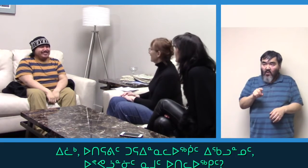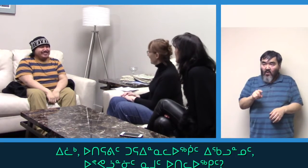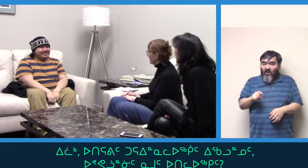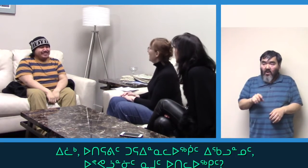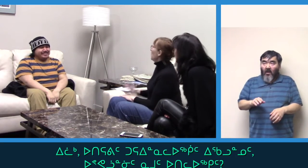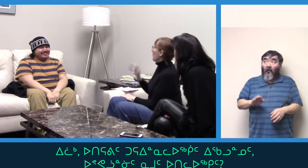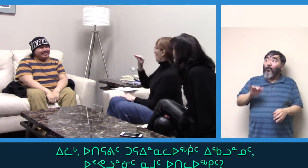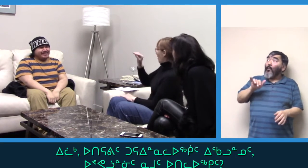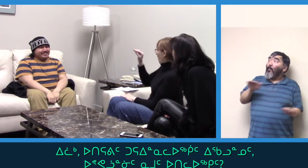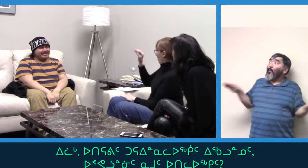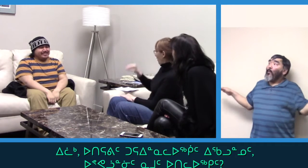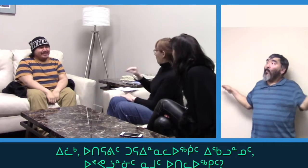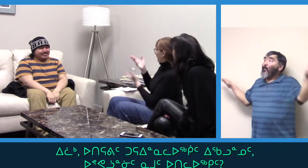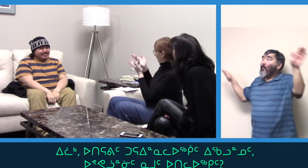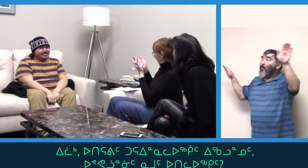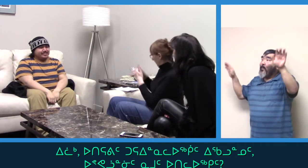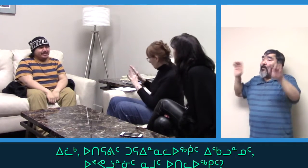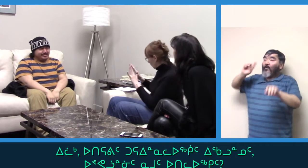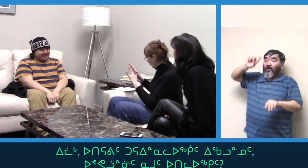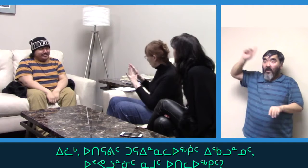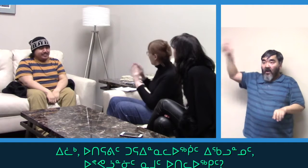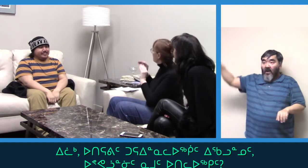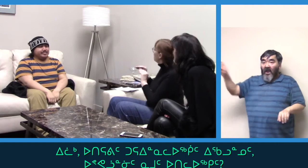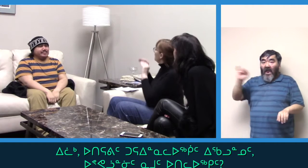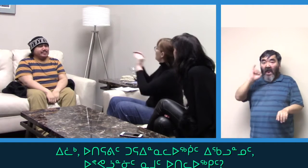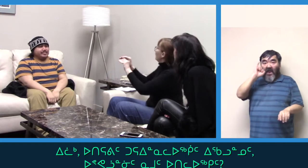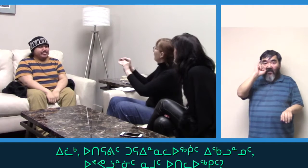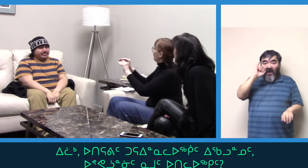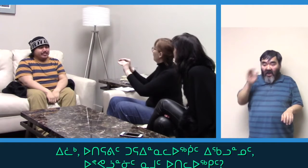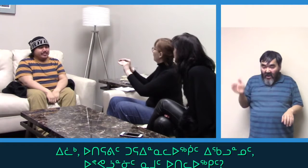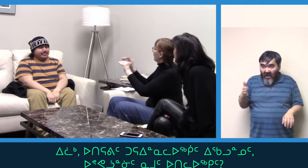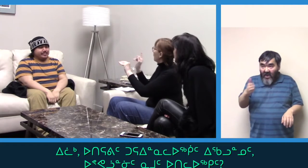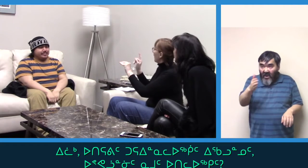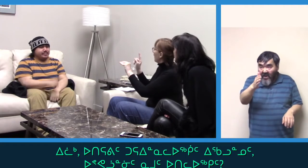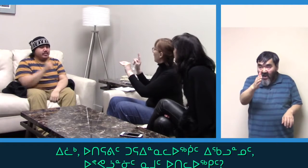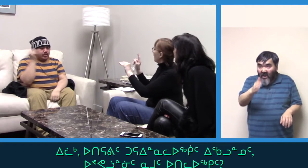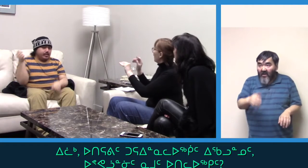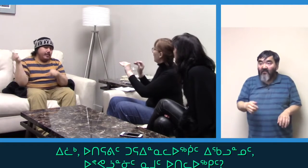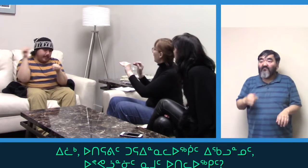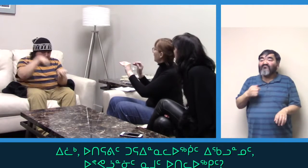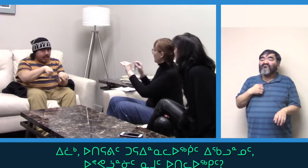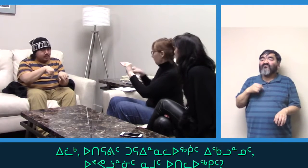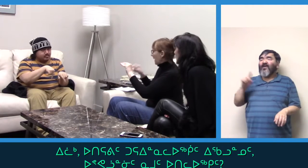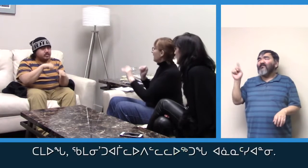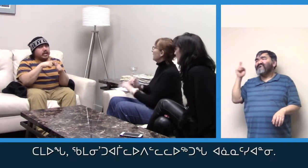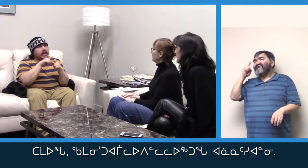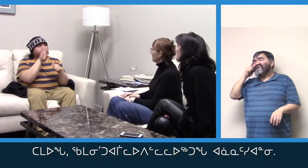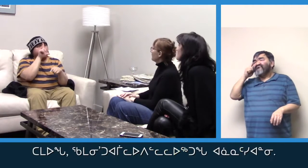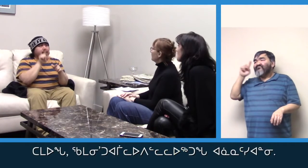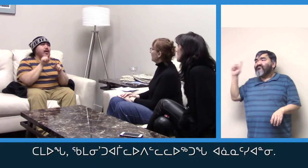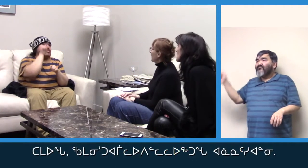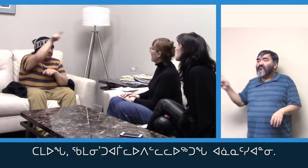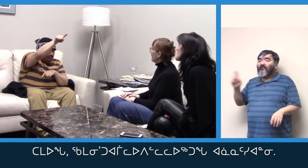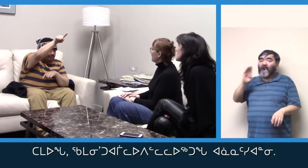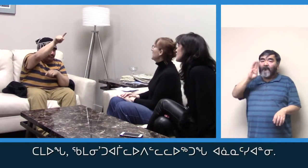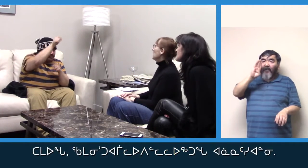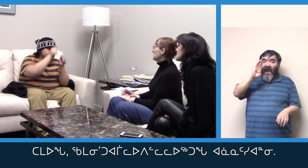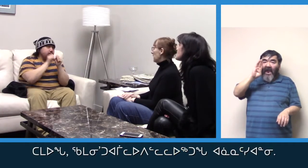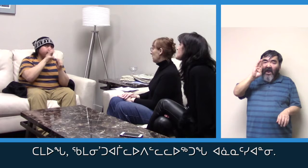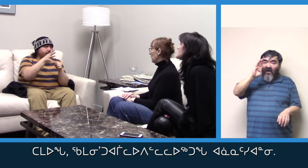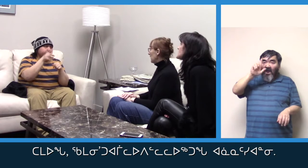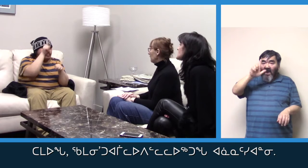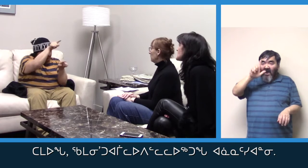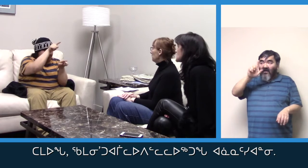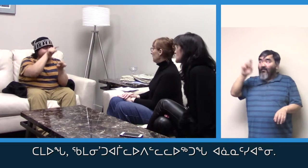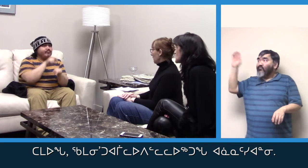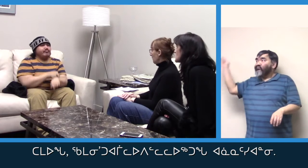did you come straight back to Iqaluit, or where did you return to? Back here. Mm-hmm. Then I was